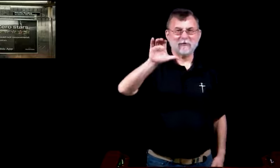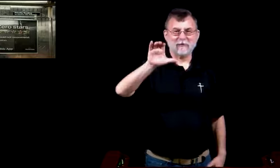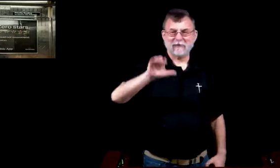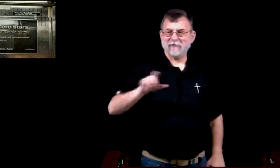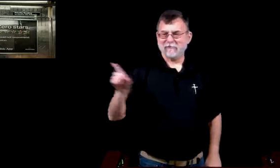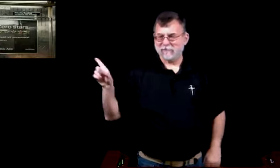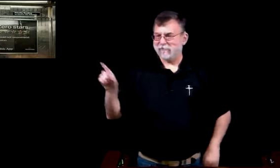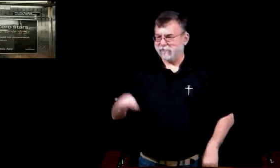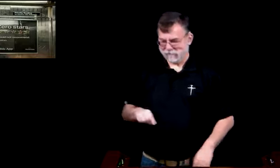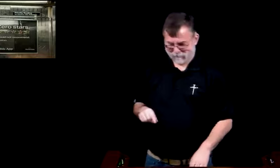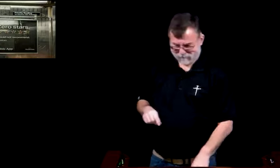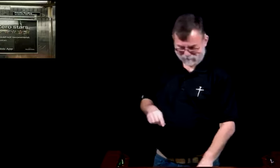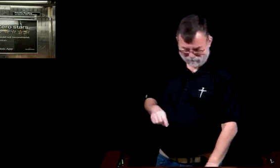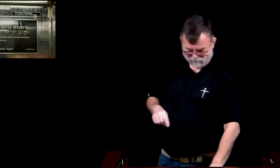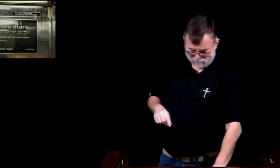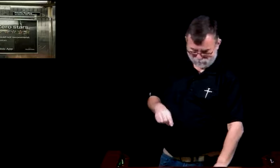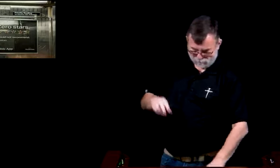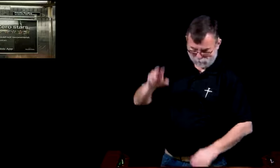In New York City.